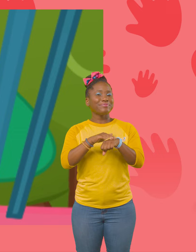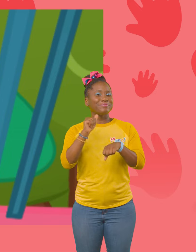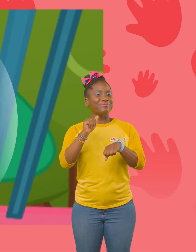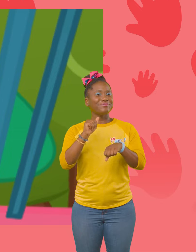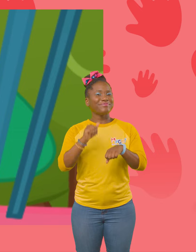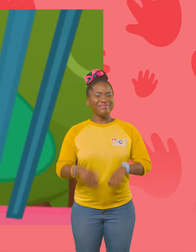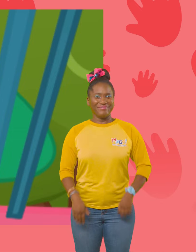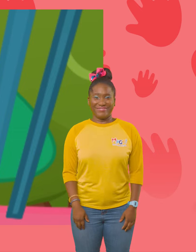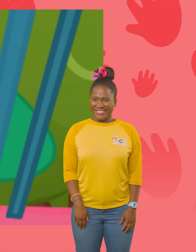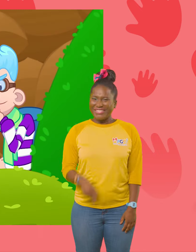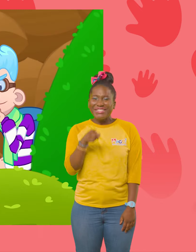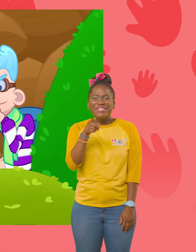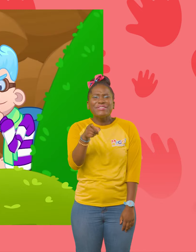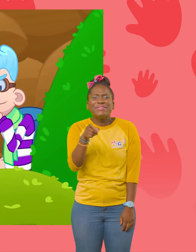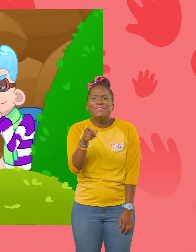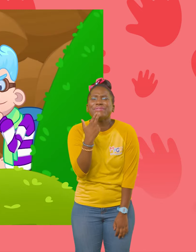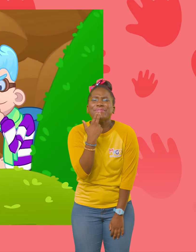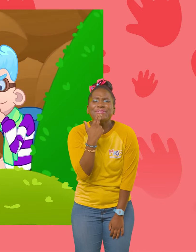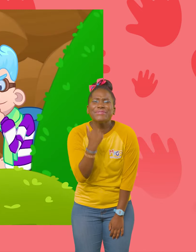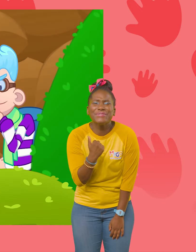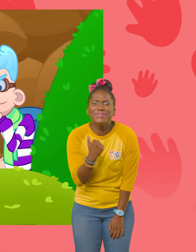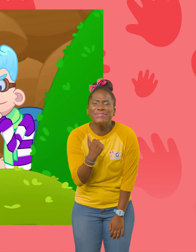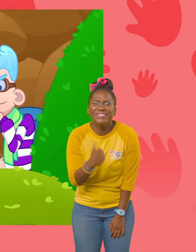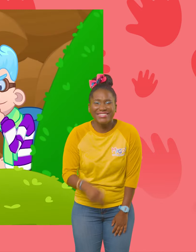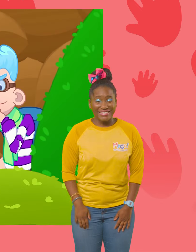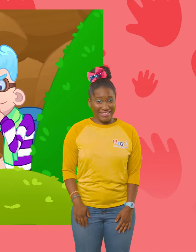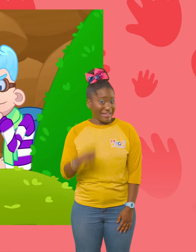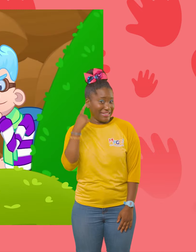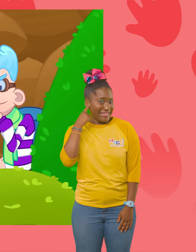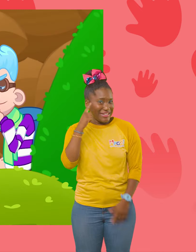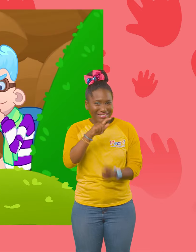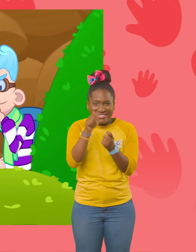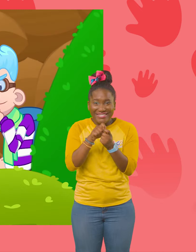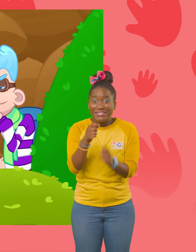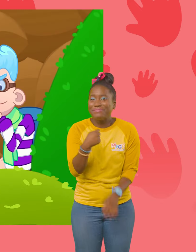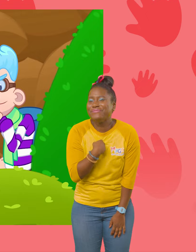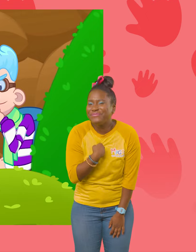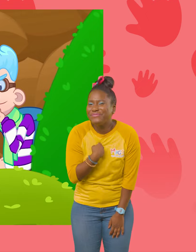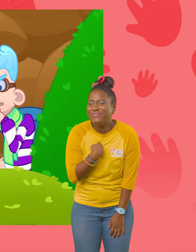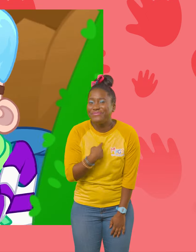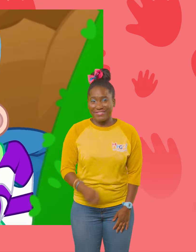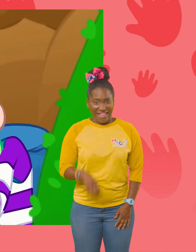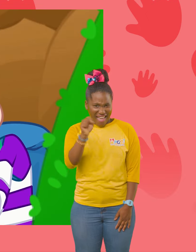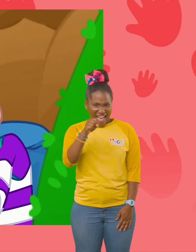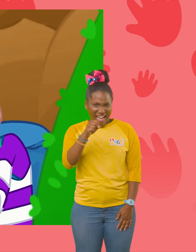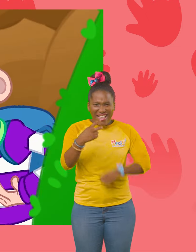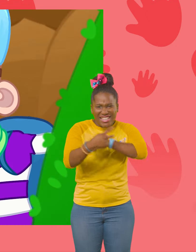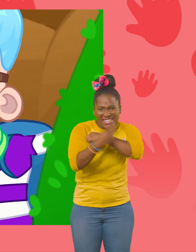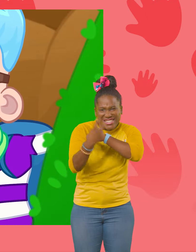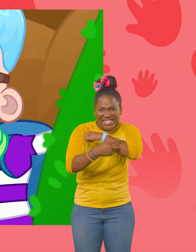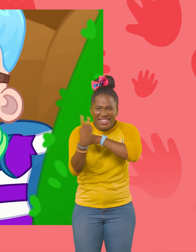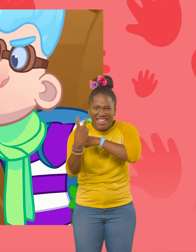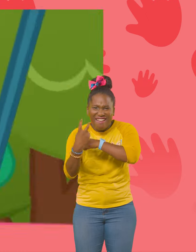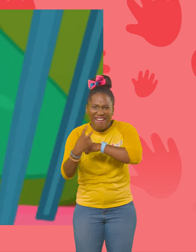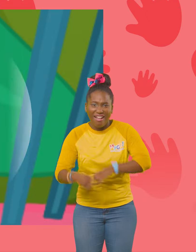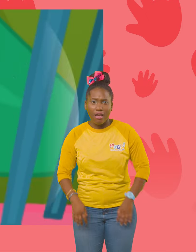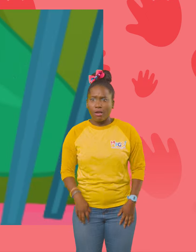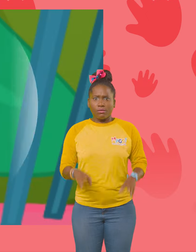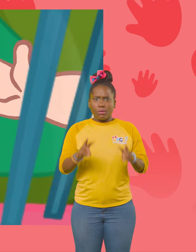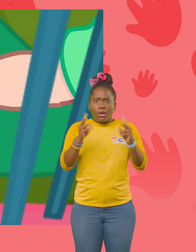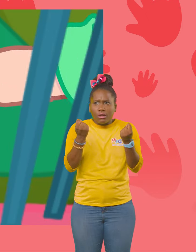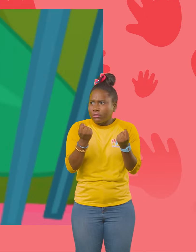magic pet. It's so cute, Stein. That sounds just like me. Yeah. Let's steal it,